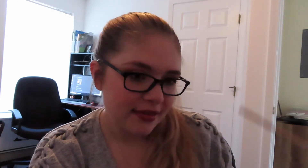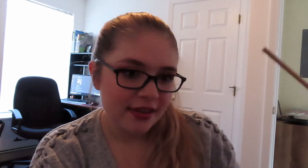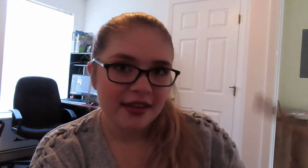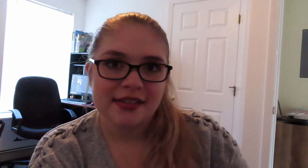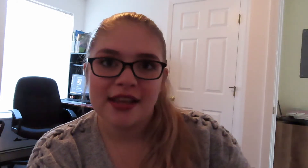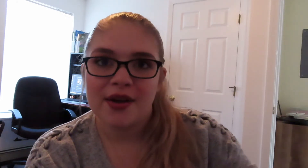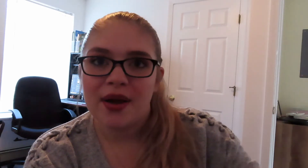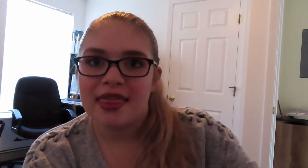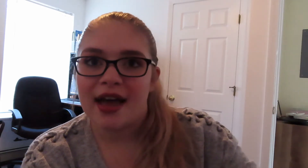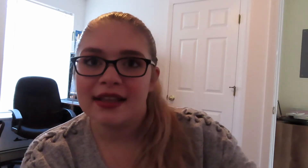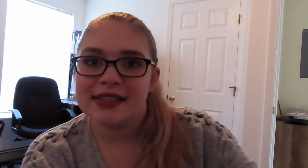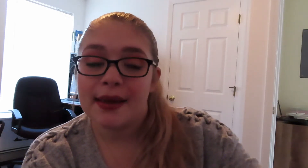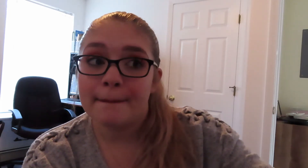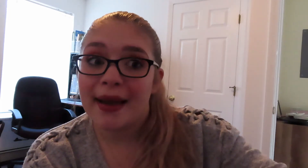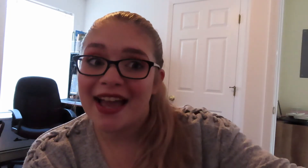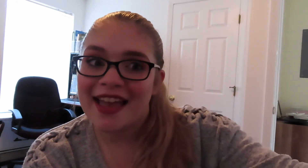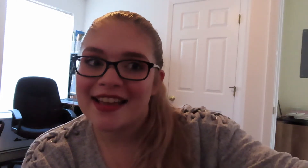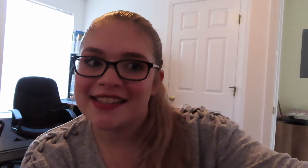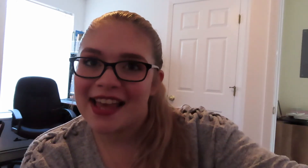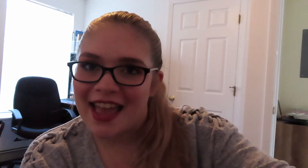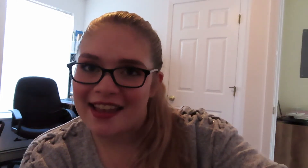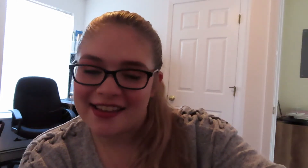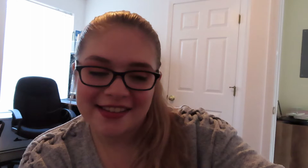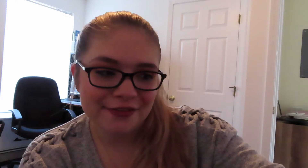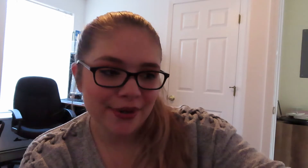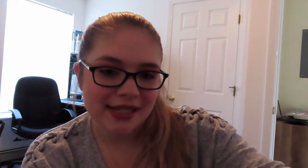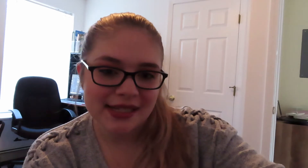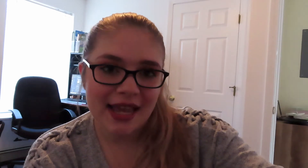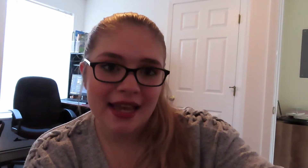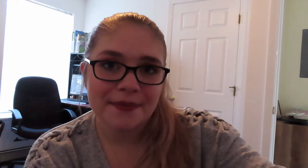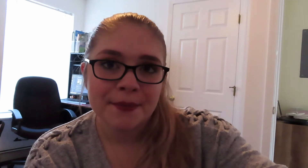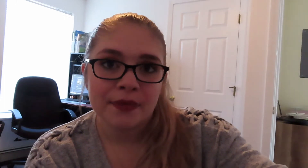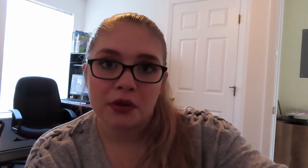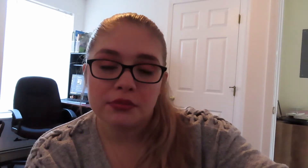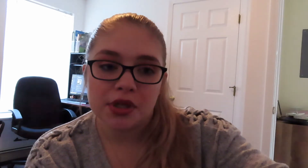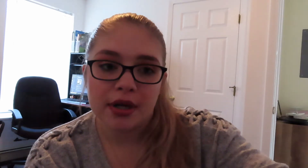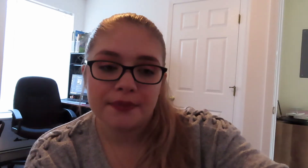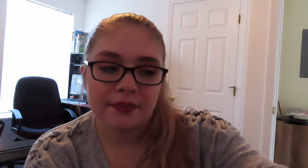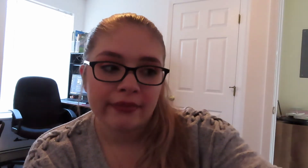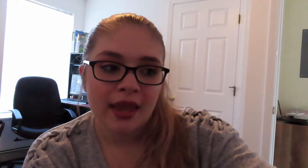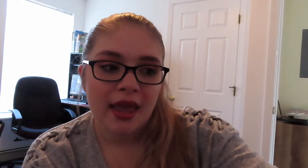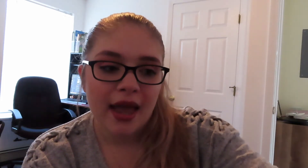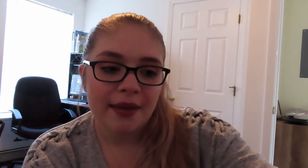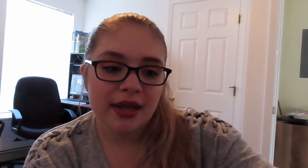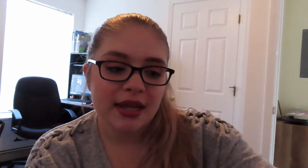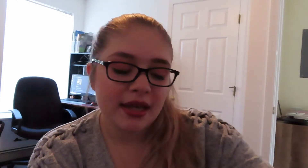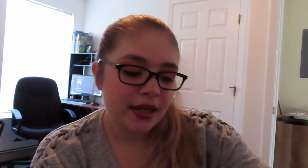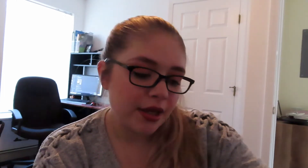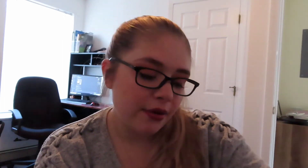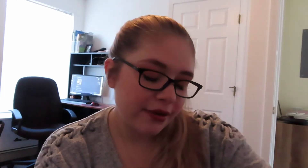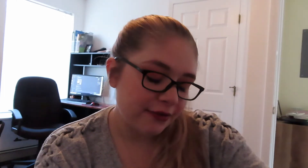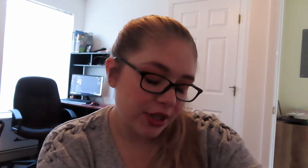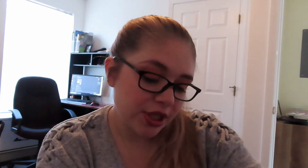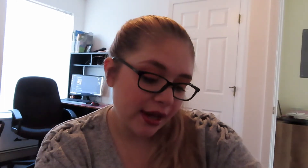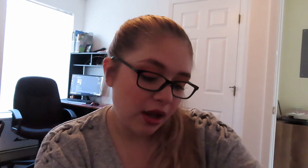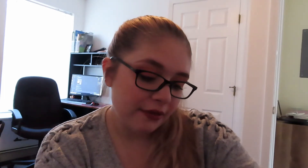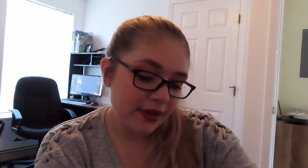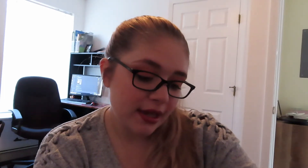so that's my day for today oops sorry i'm gonna go and finish that coffee